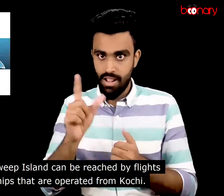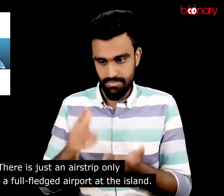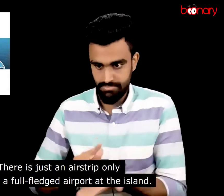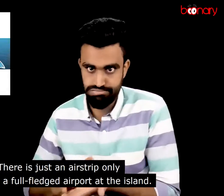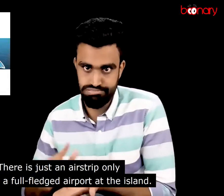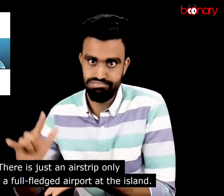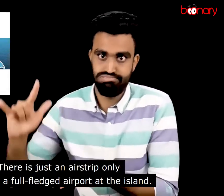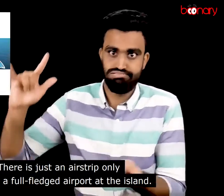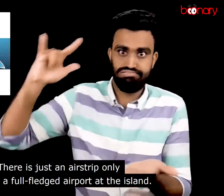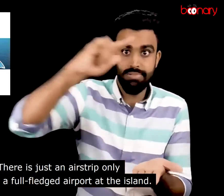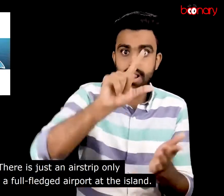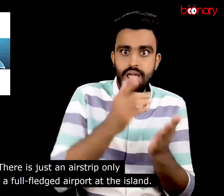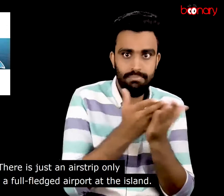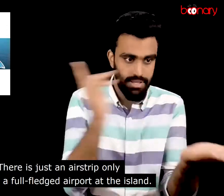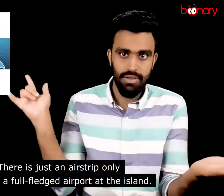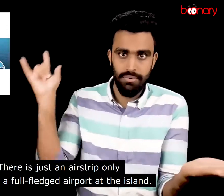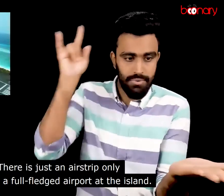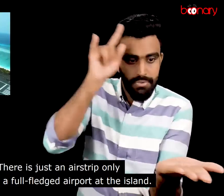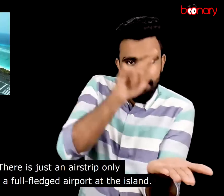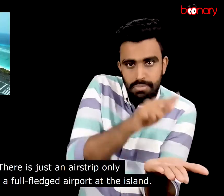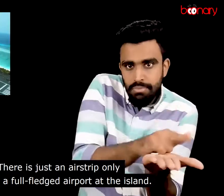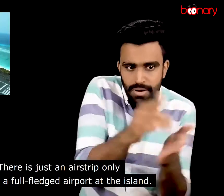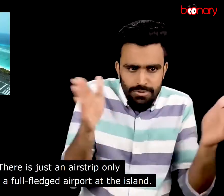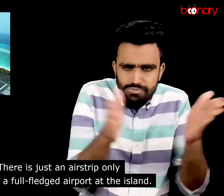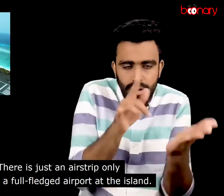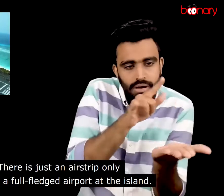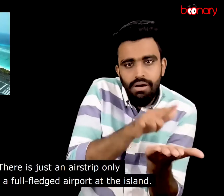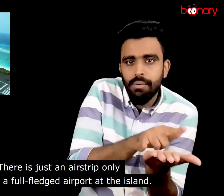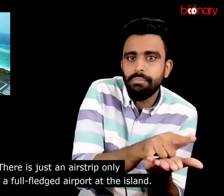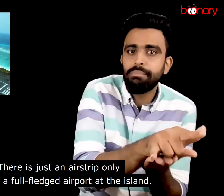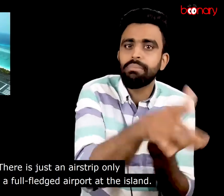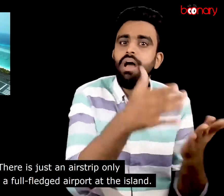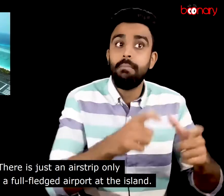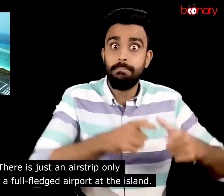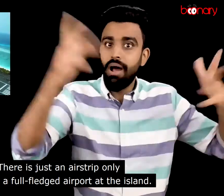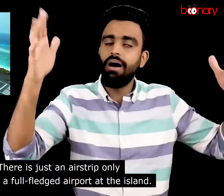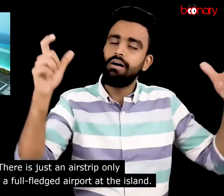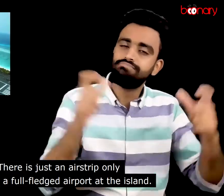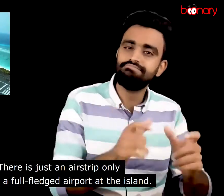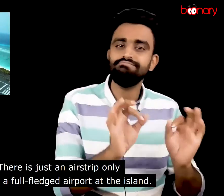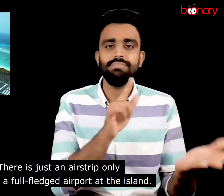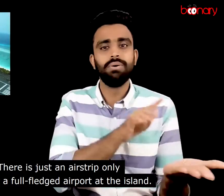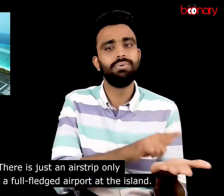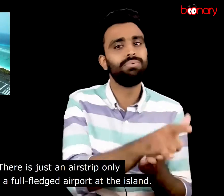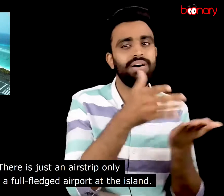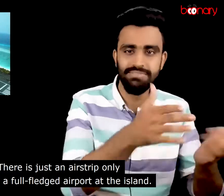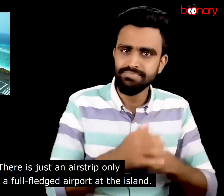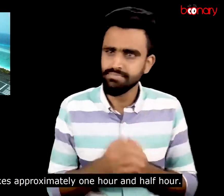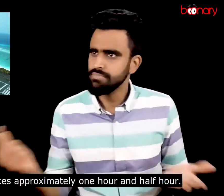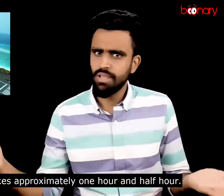There is just an air strip only and not a full-fledged airport at the island. The